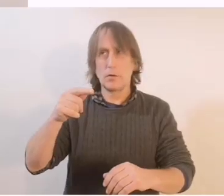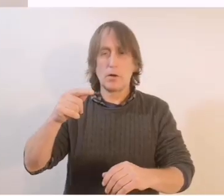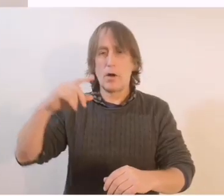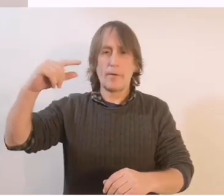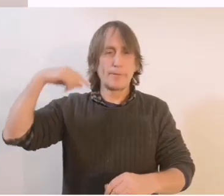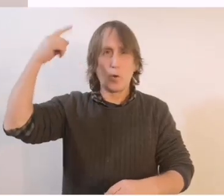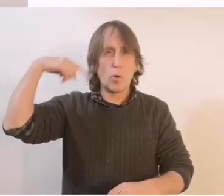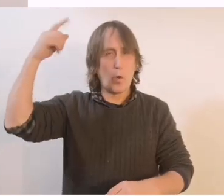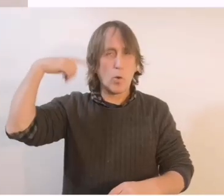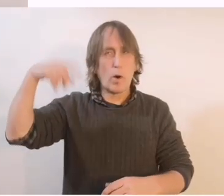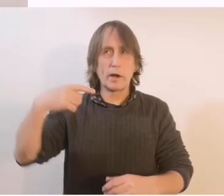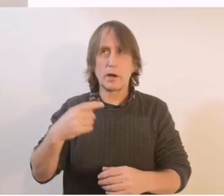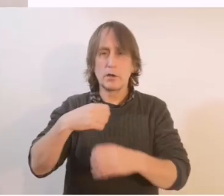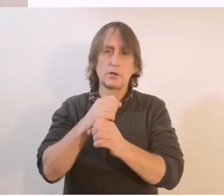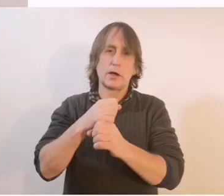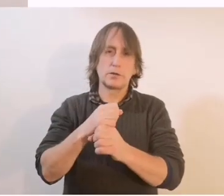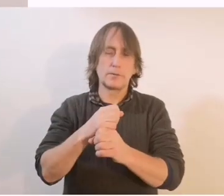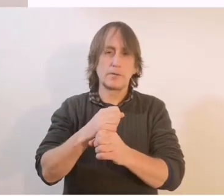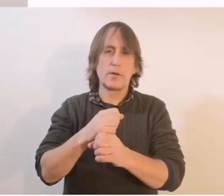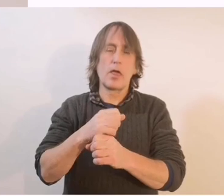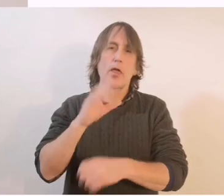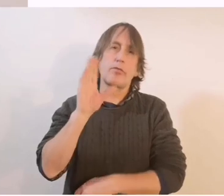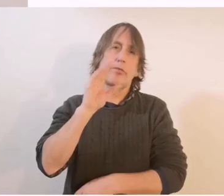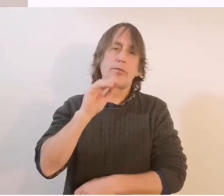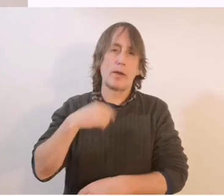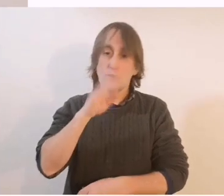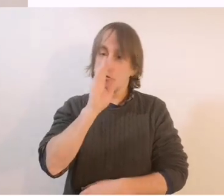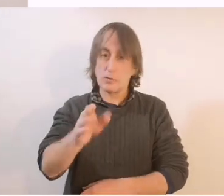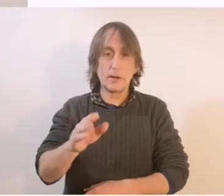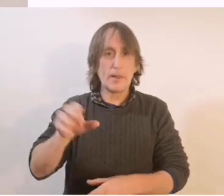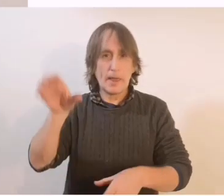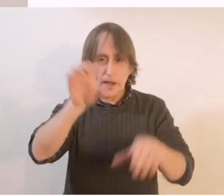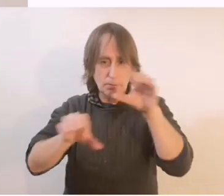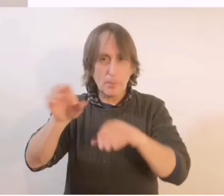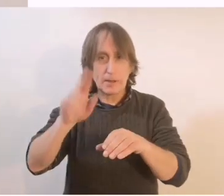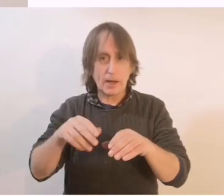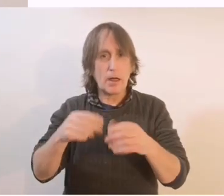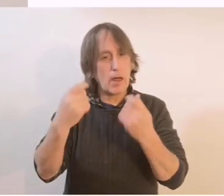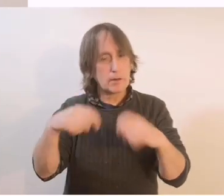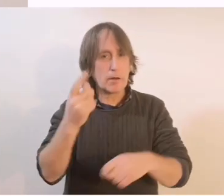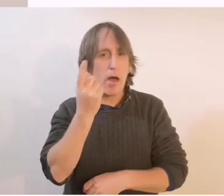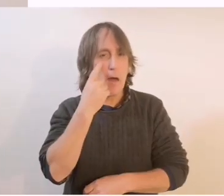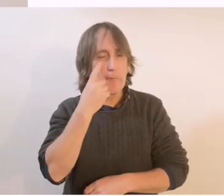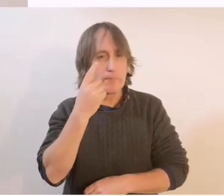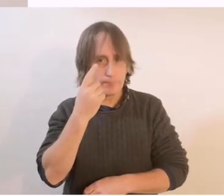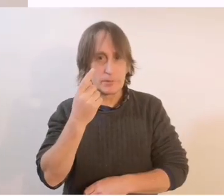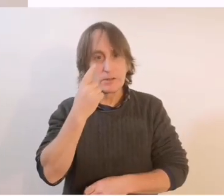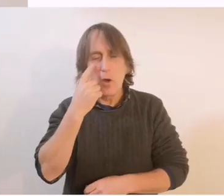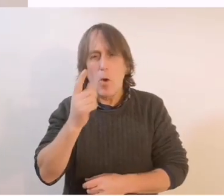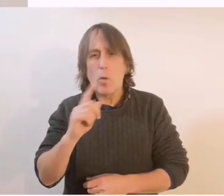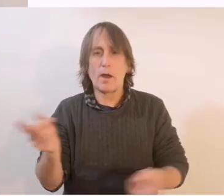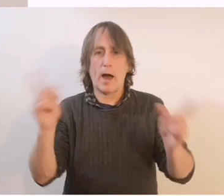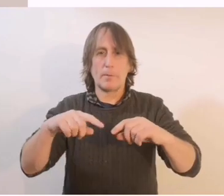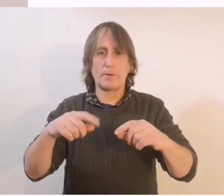going to go into quack, pseudoscience and waffle, I'm going to go straight to the experiment where we can test, finally, whether this is